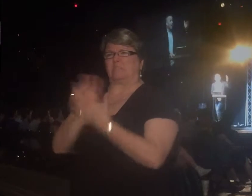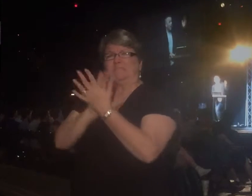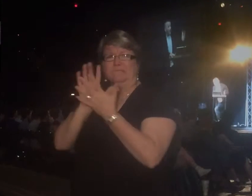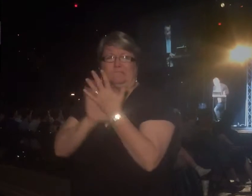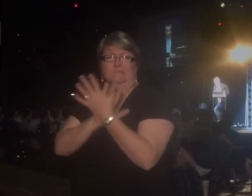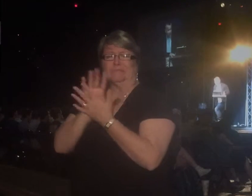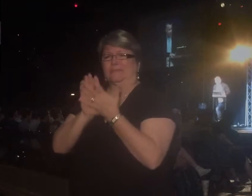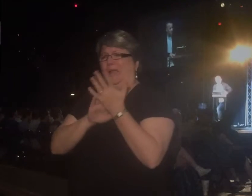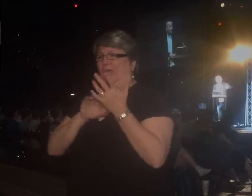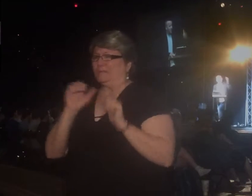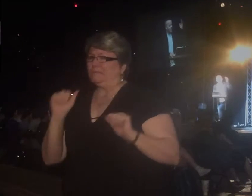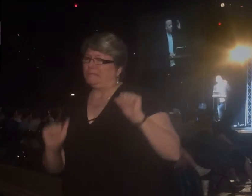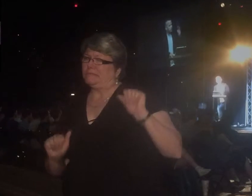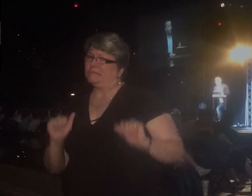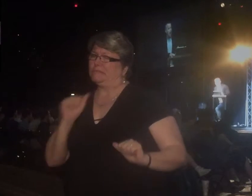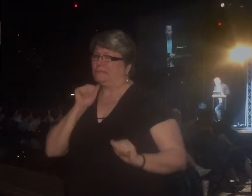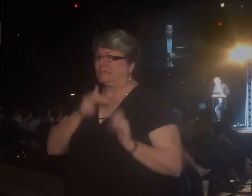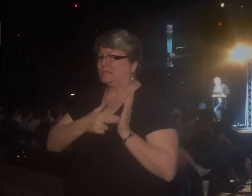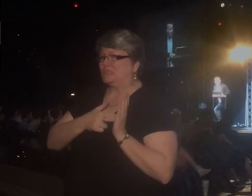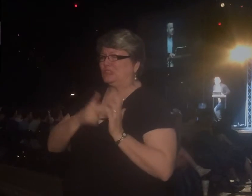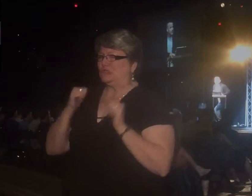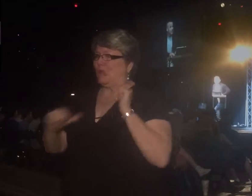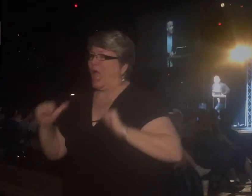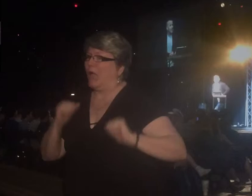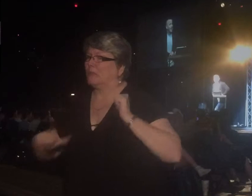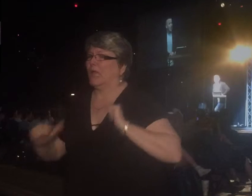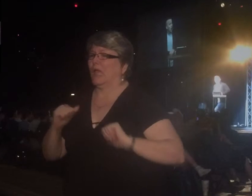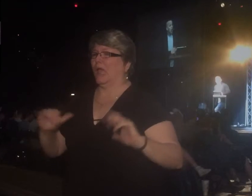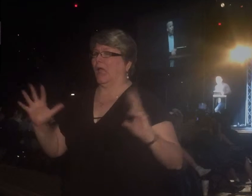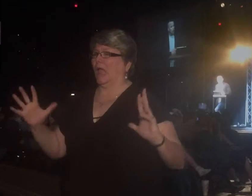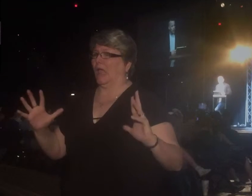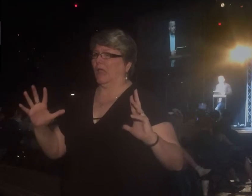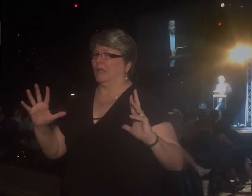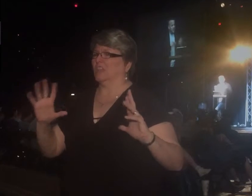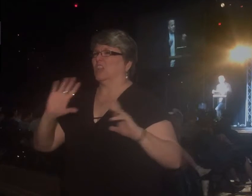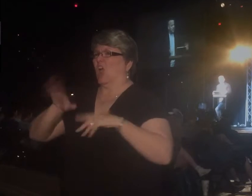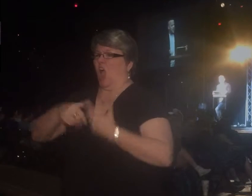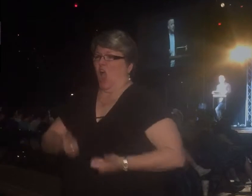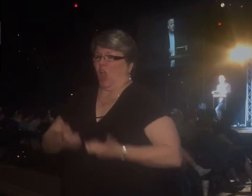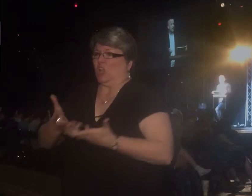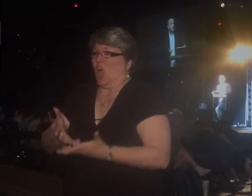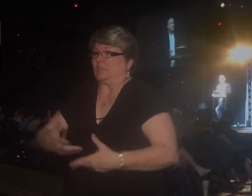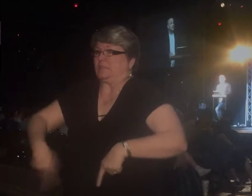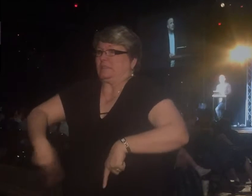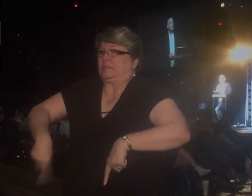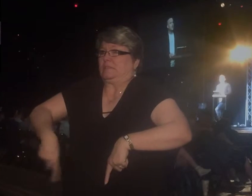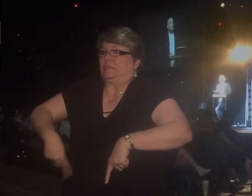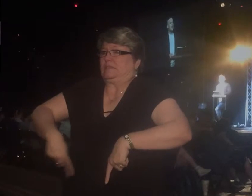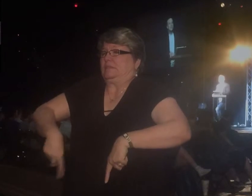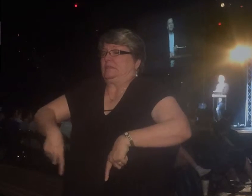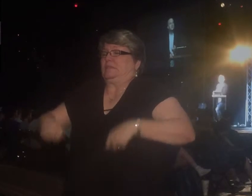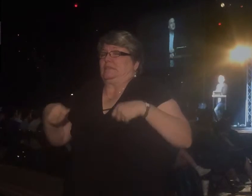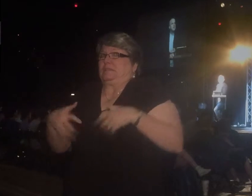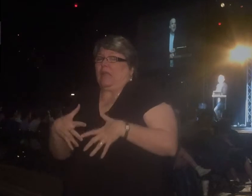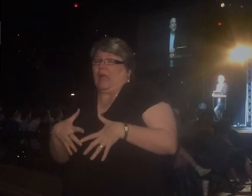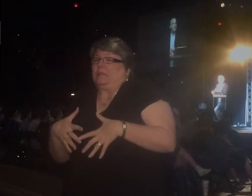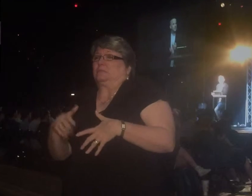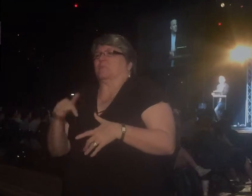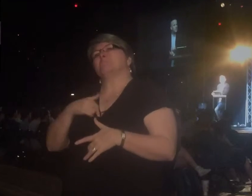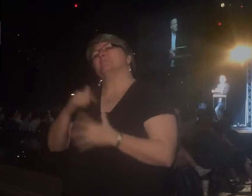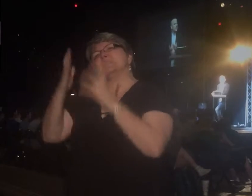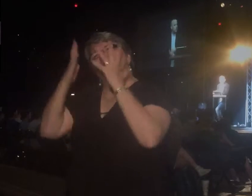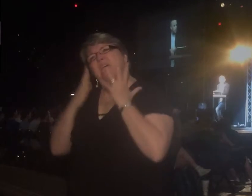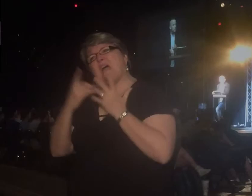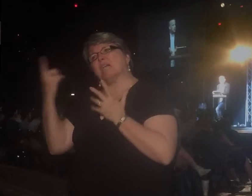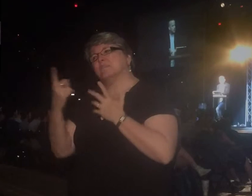Ambiguity, uncertainty, drama, and it all produces anxiety. And it makes me sad that